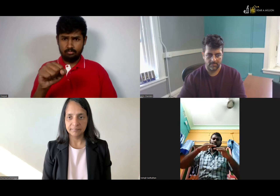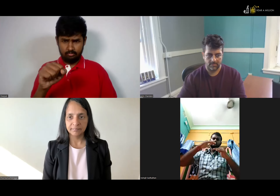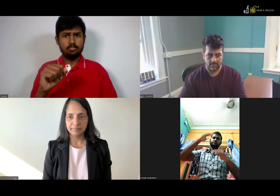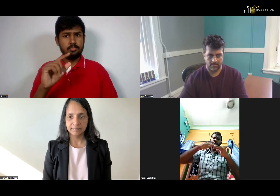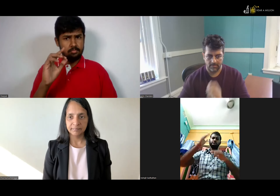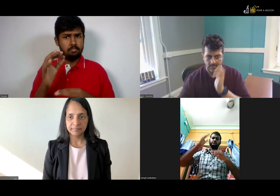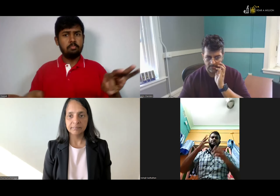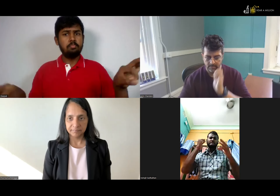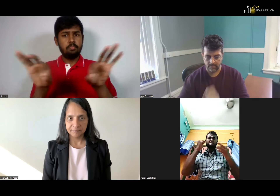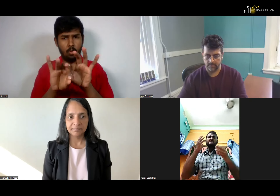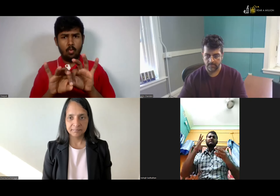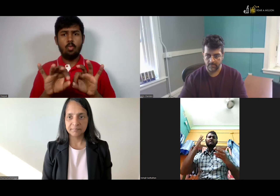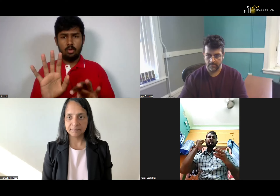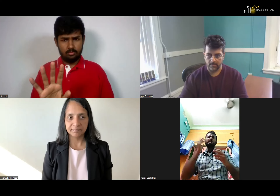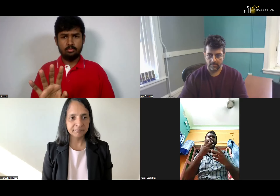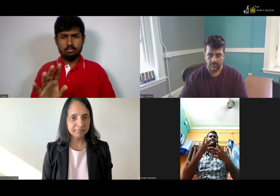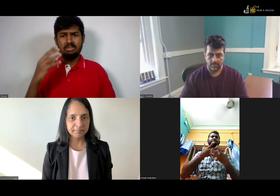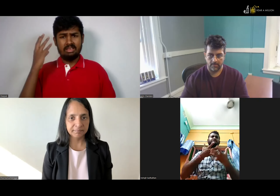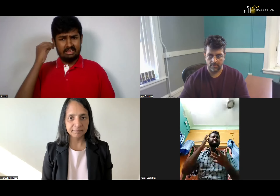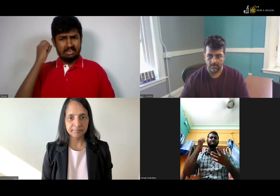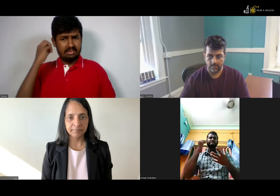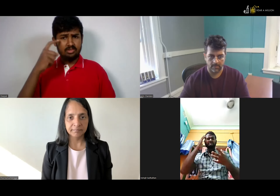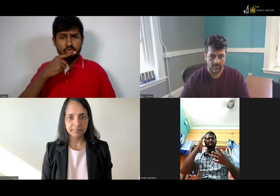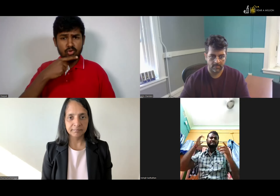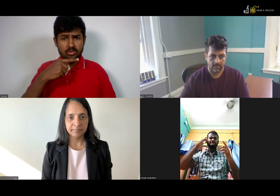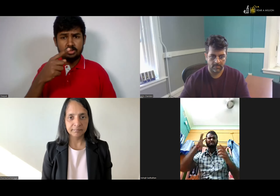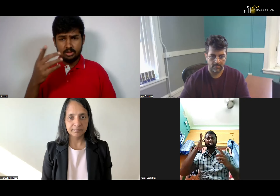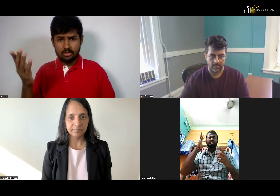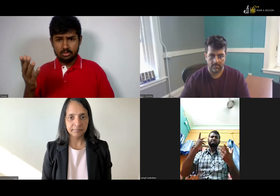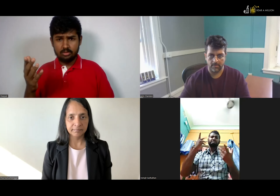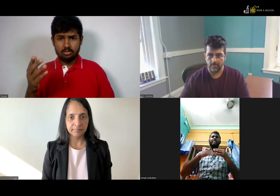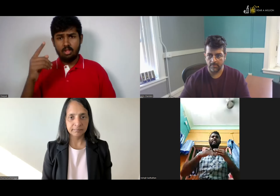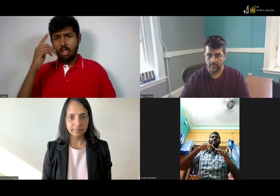So I know about the health thing. I also facing health issues.